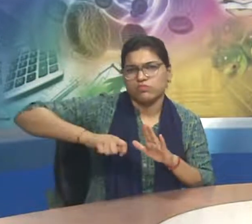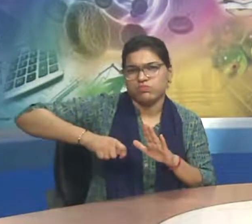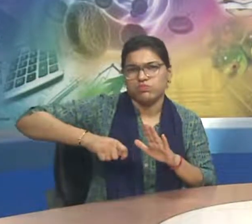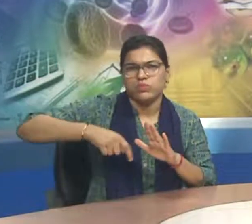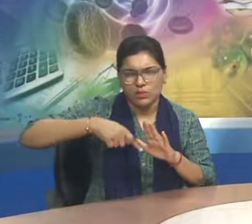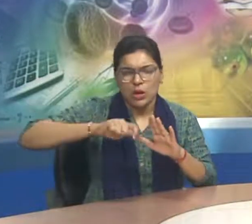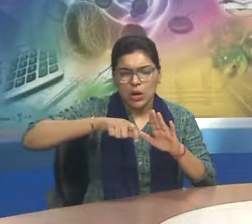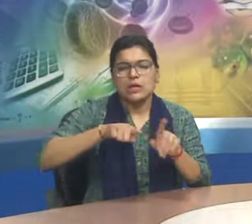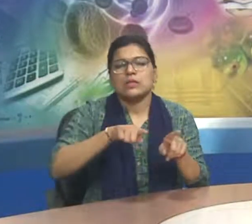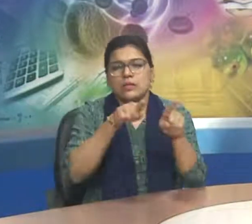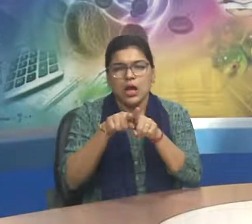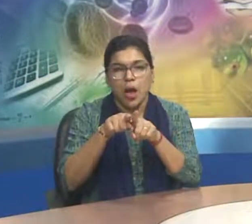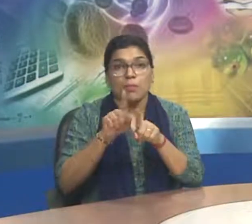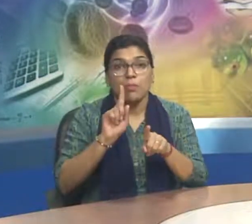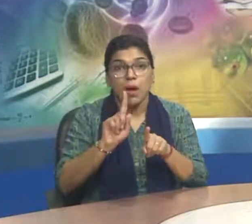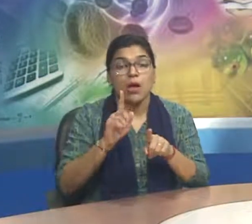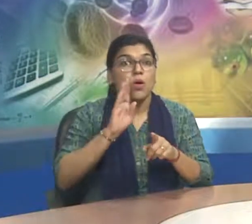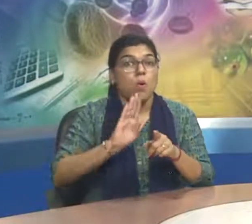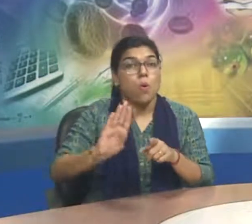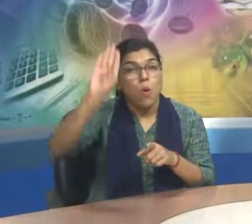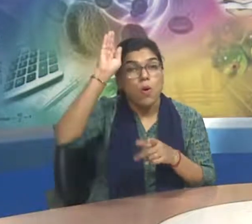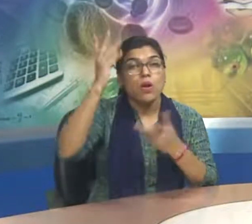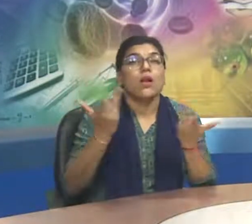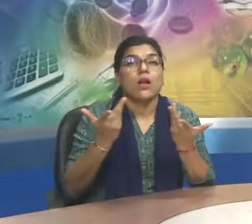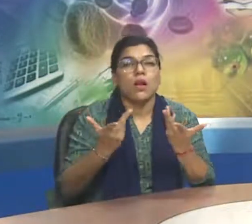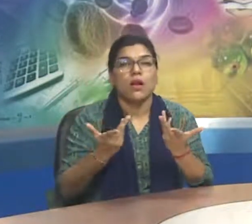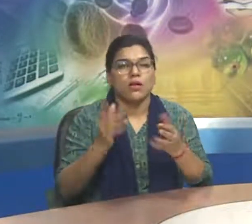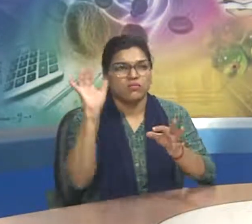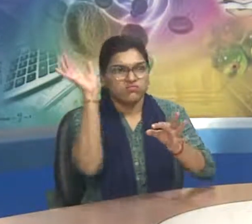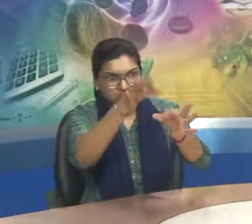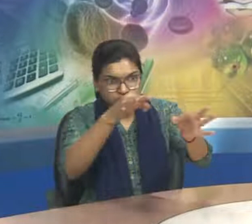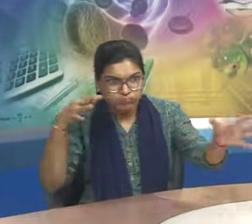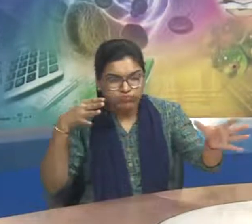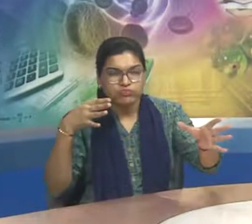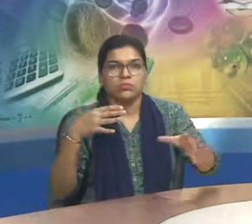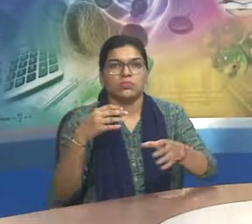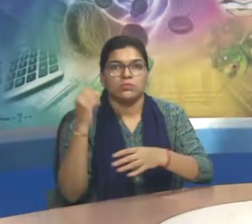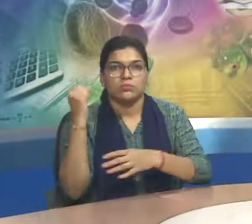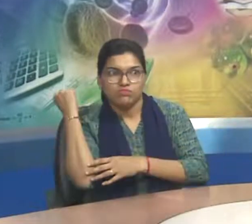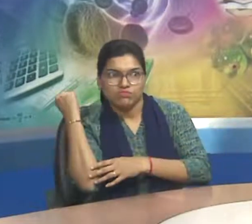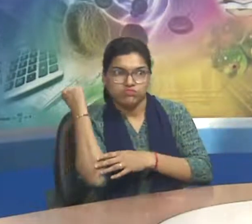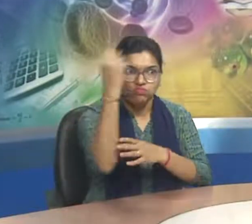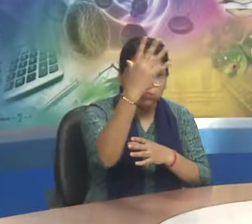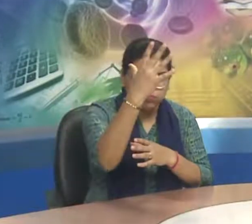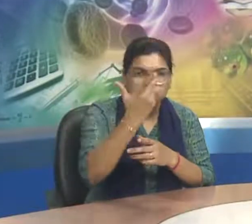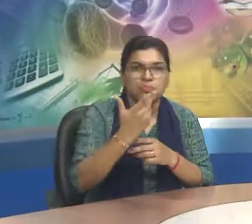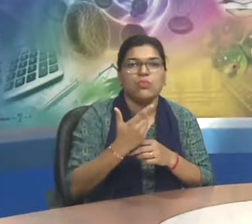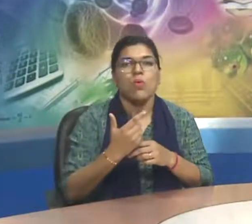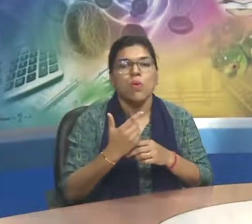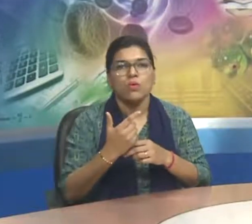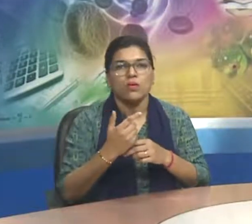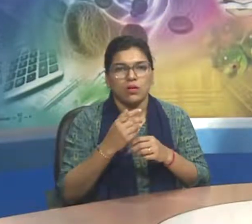all this later. And the next objective is we will be able to describe the tools used by primitive humans